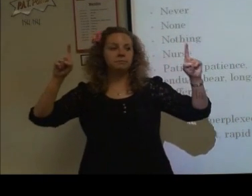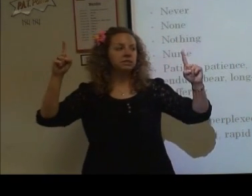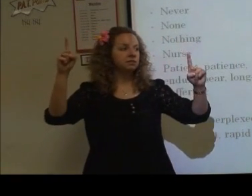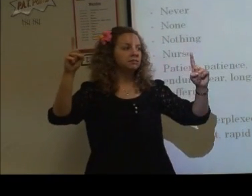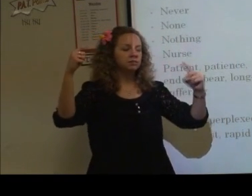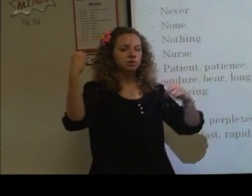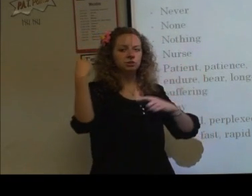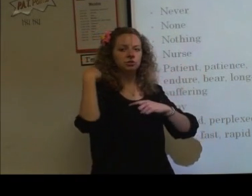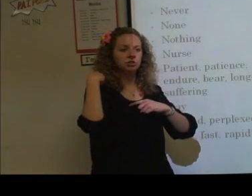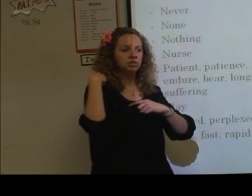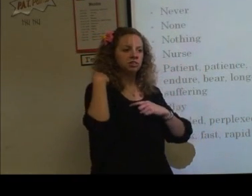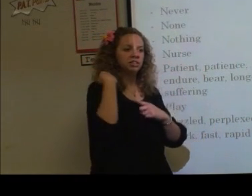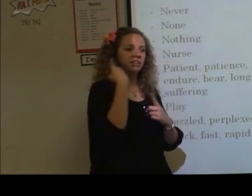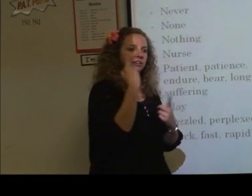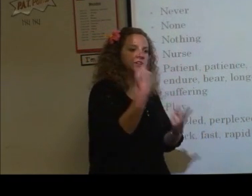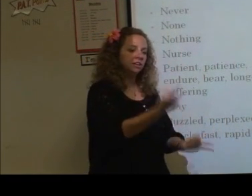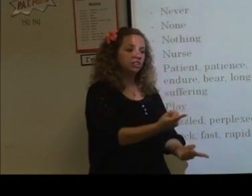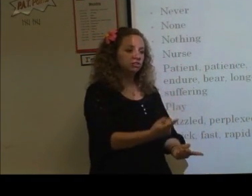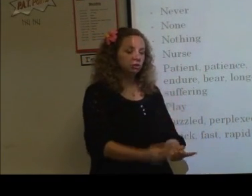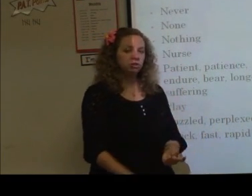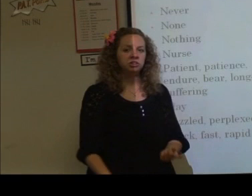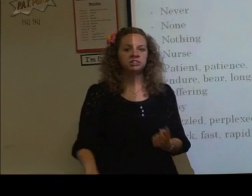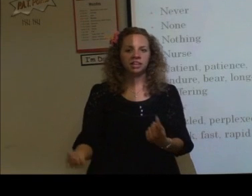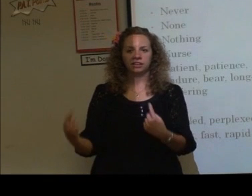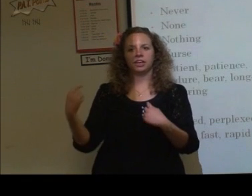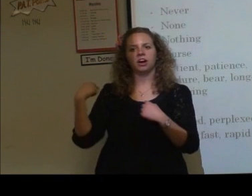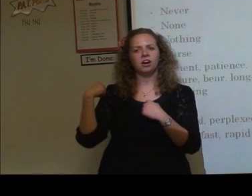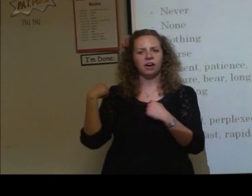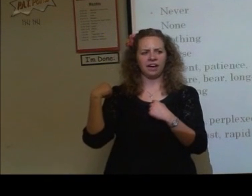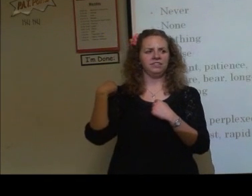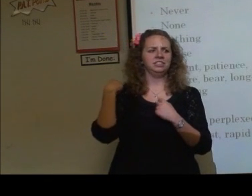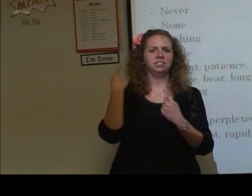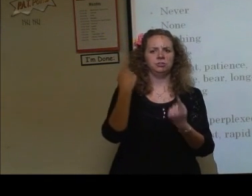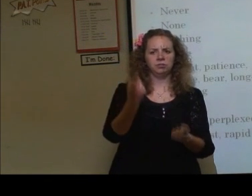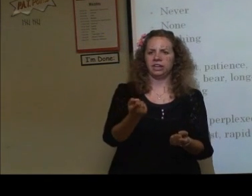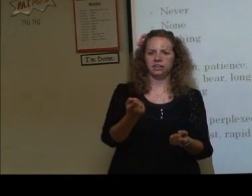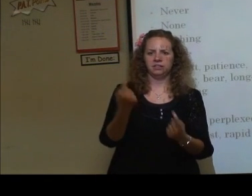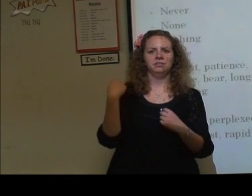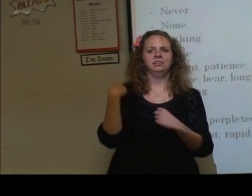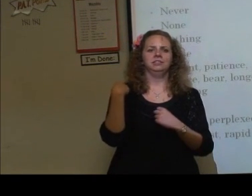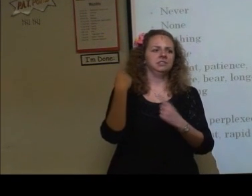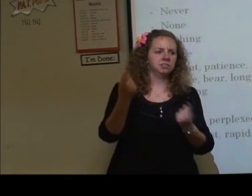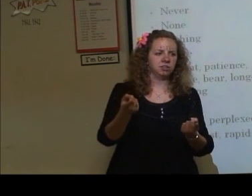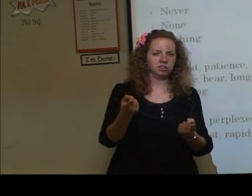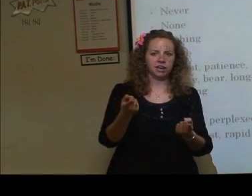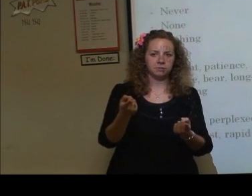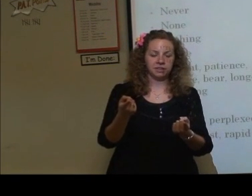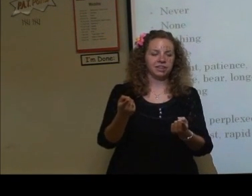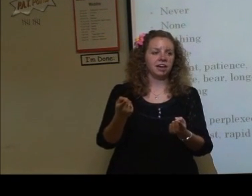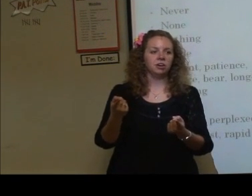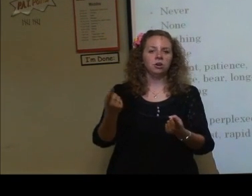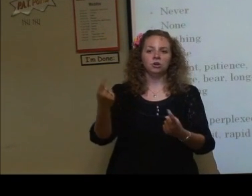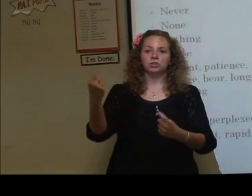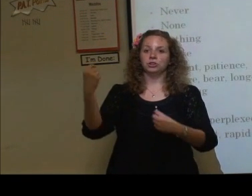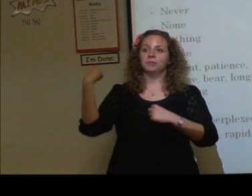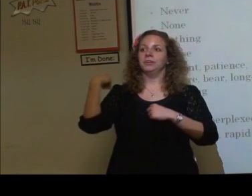thumbs. So it just starts here. So you can say like, oh, I haven't seen you like since a long time, like that. So you could be